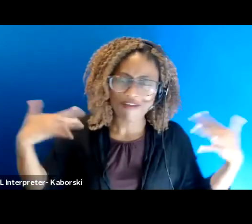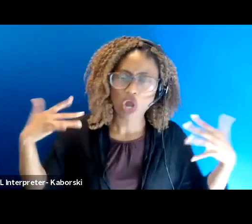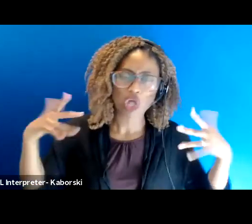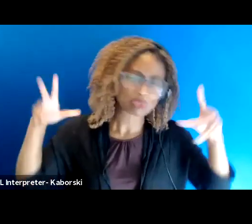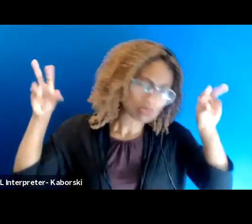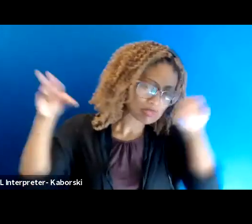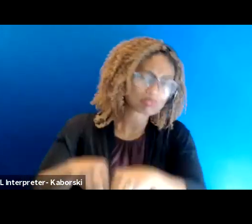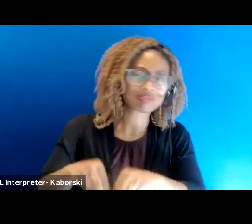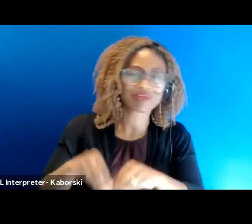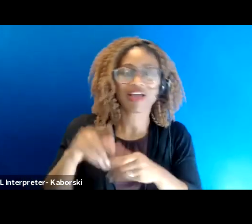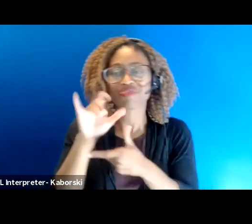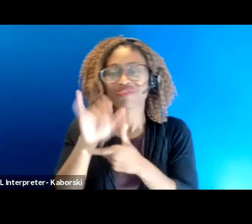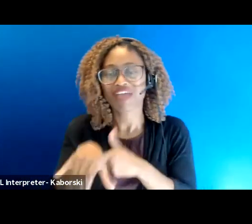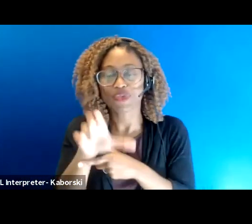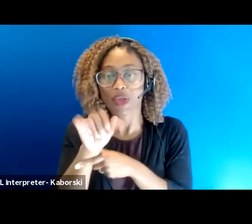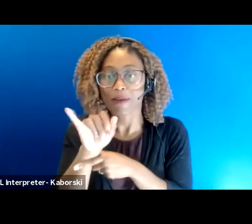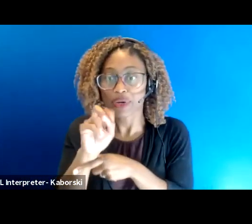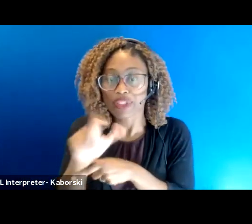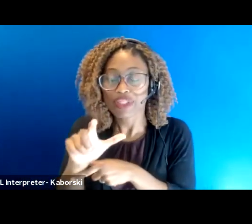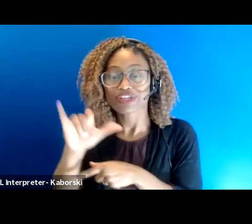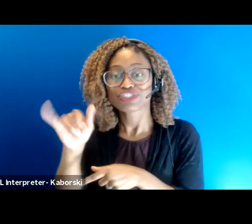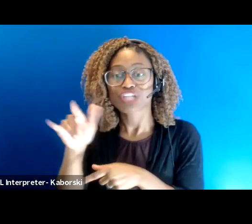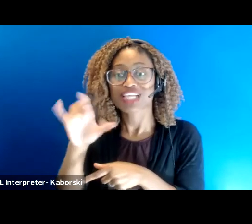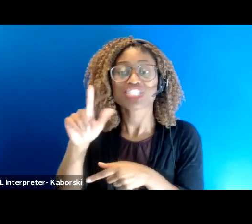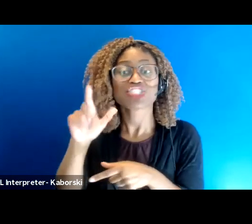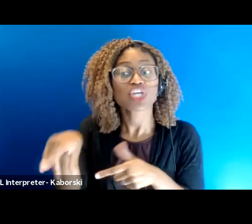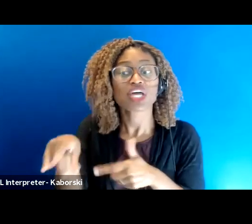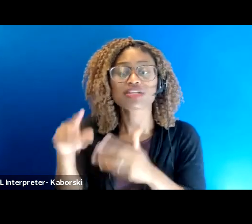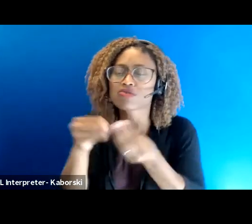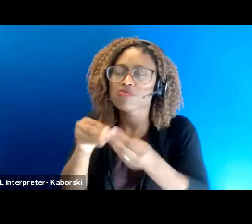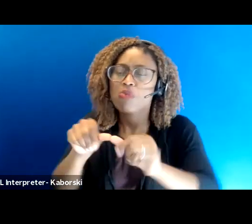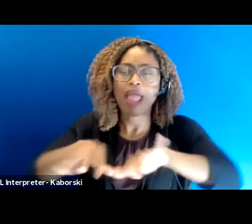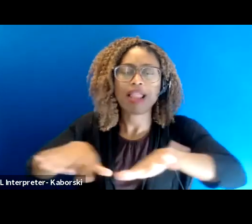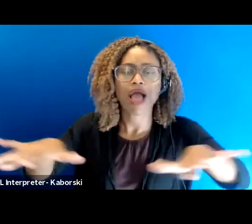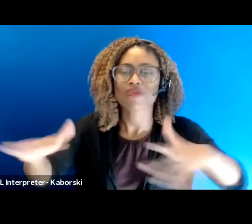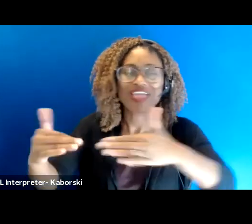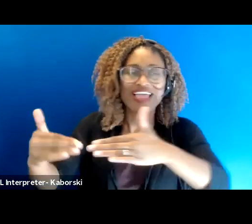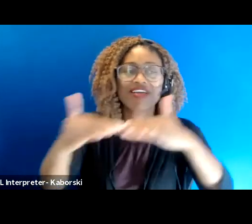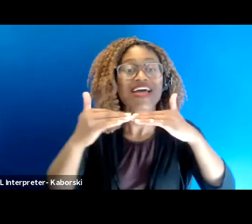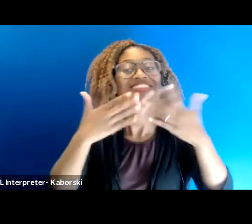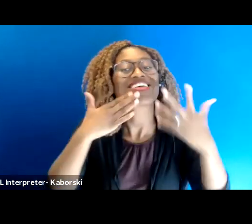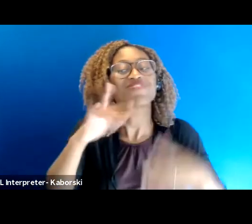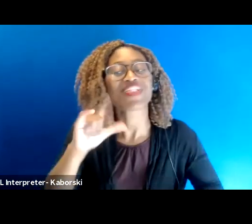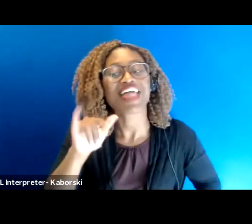minimum spread equally. So thank you for the layup. I appreciate